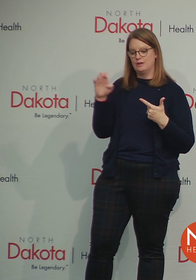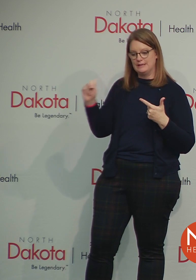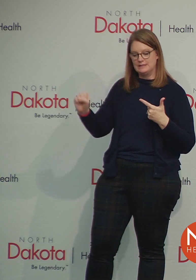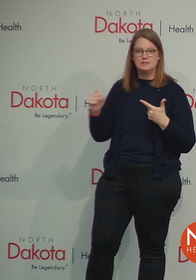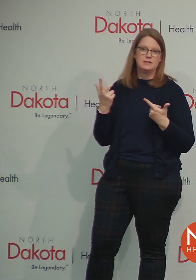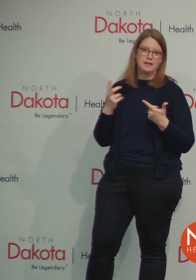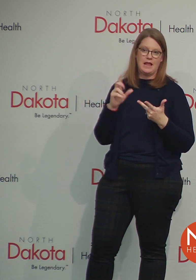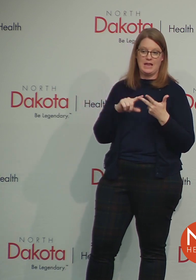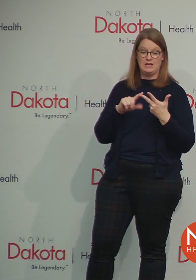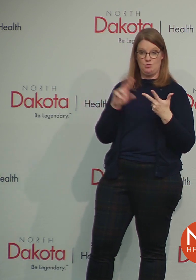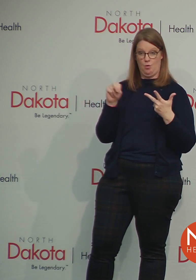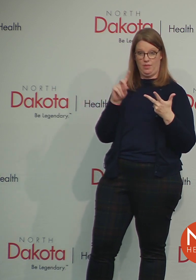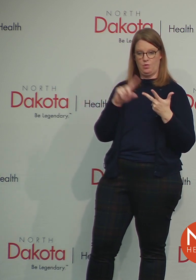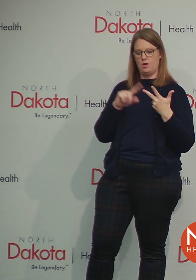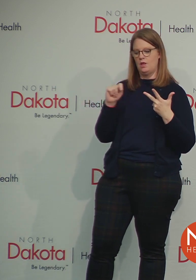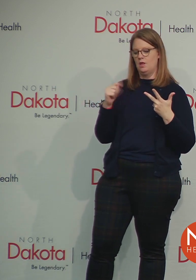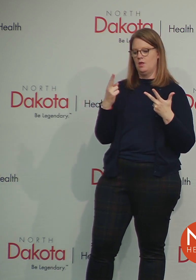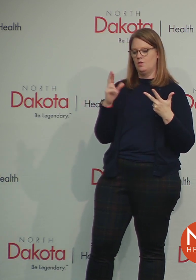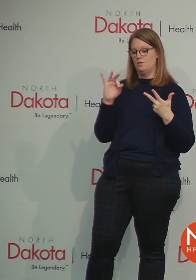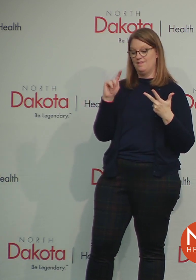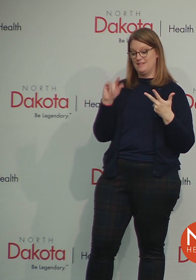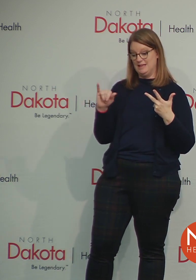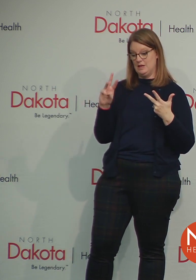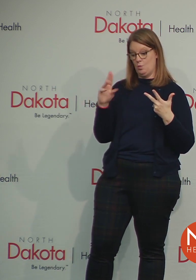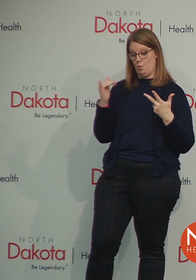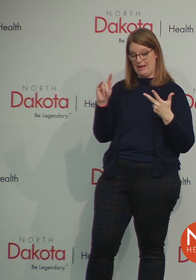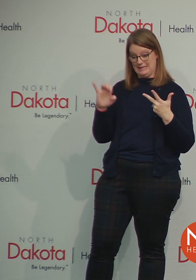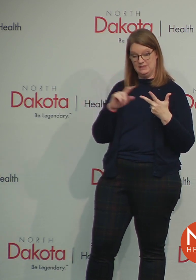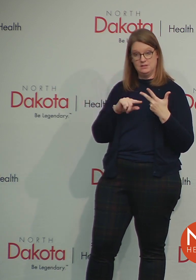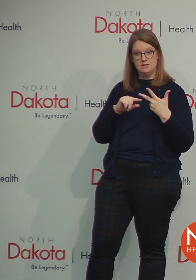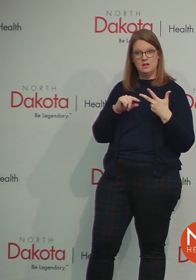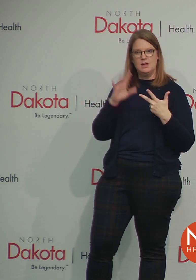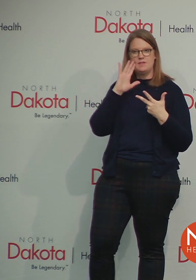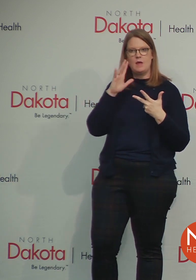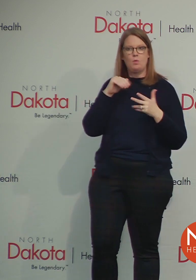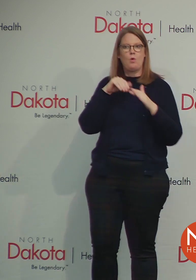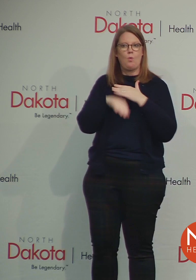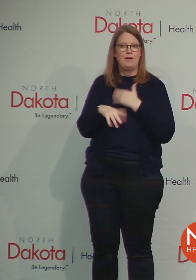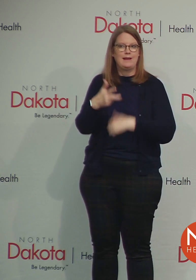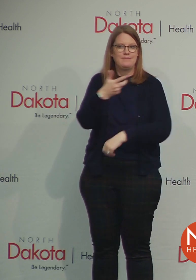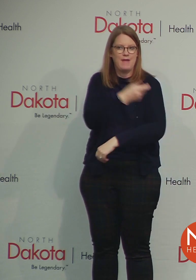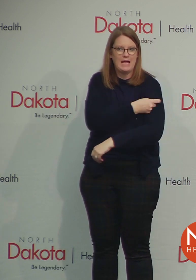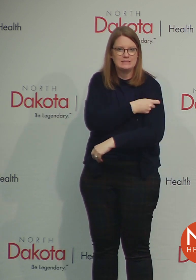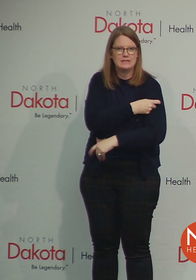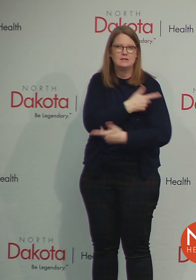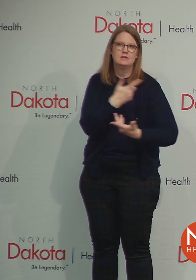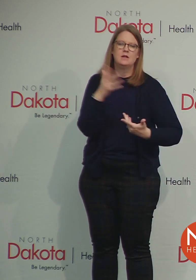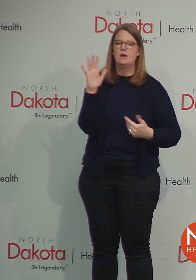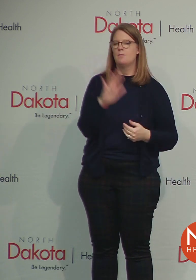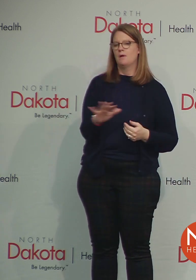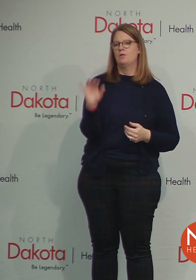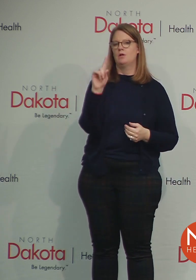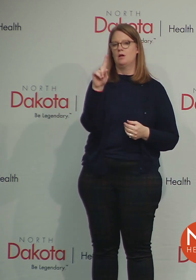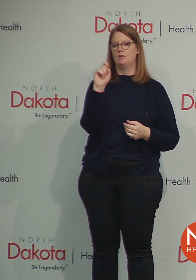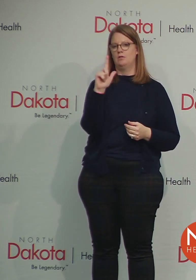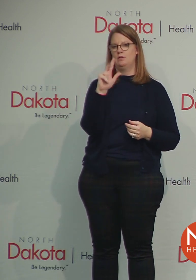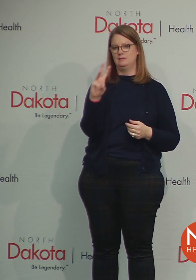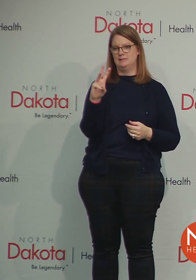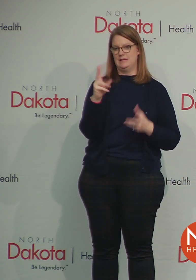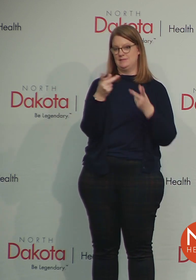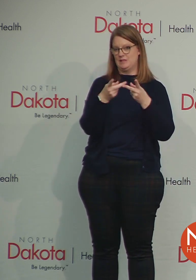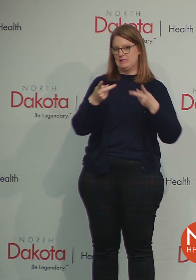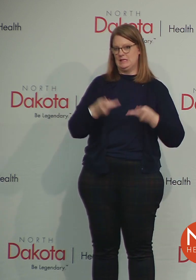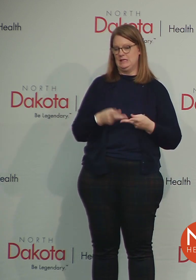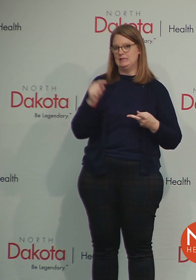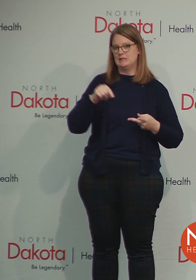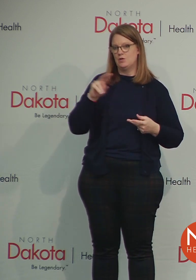Dakota, Thrifty White, to vaccinate a lot of these long-term cares. And so we've had about 136 facilities